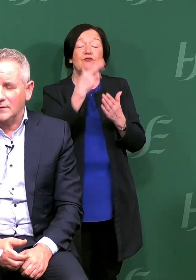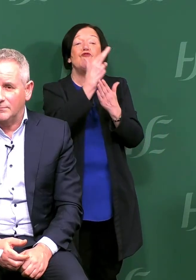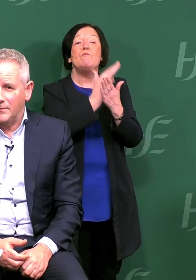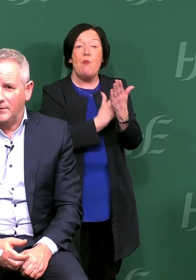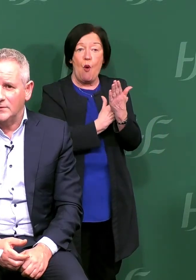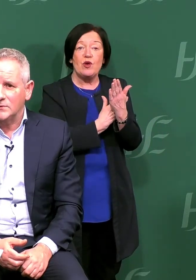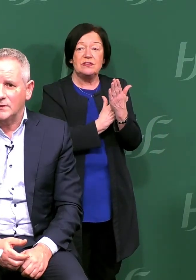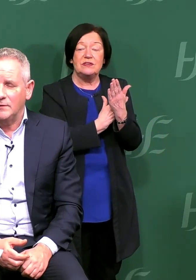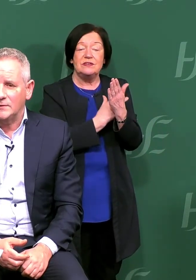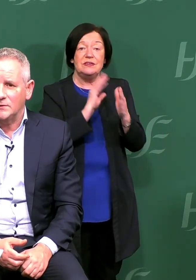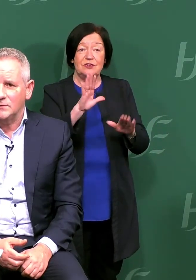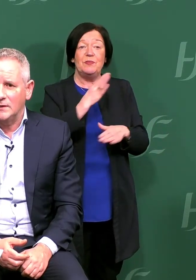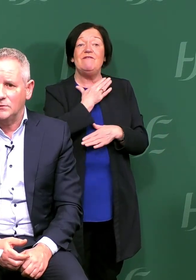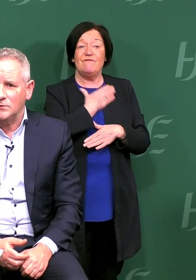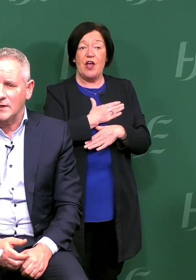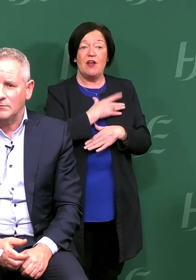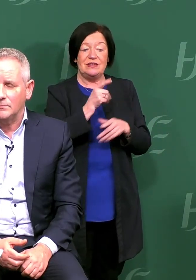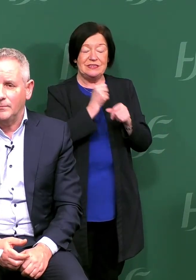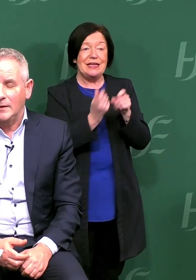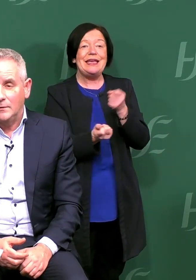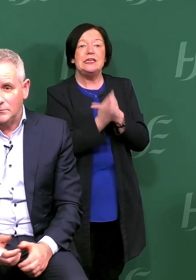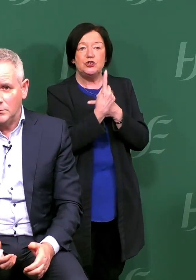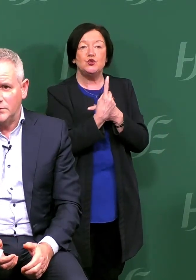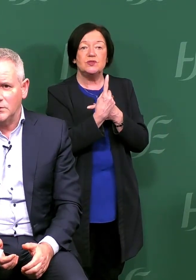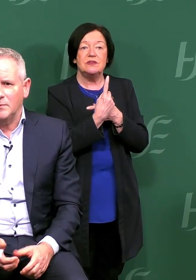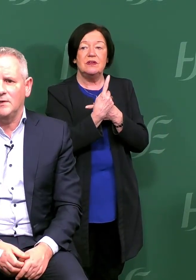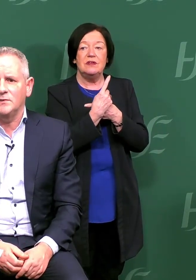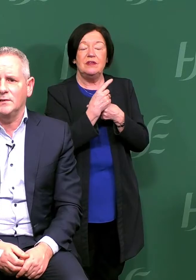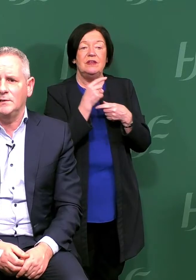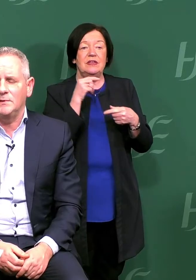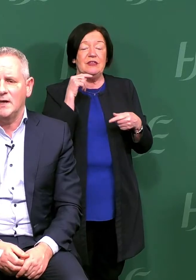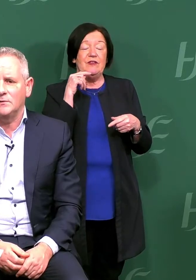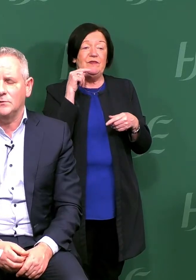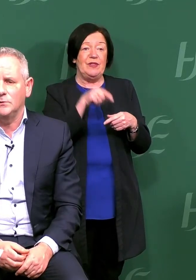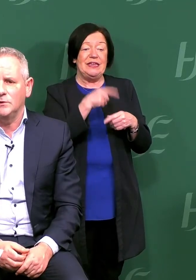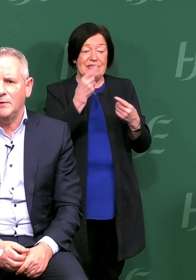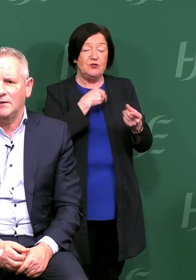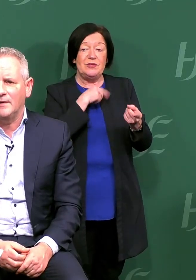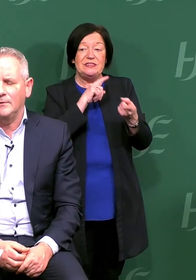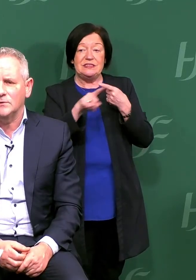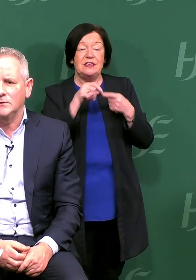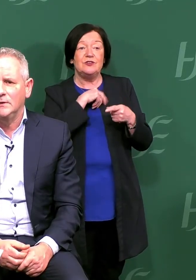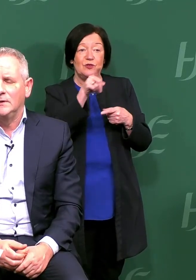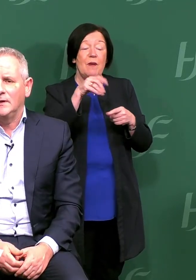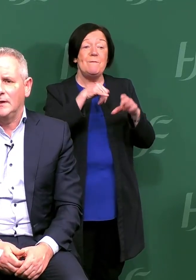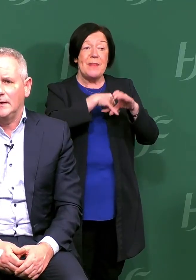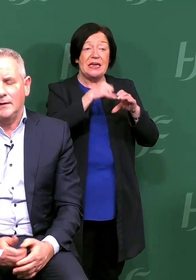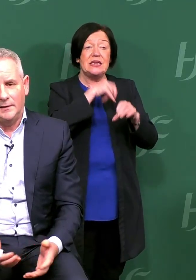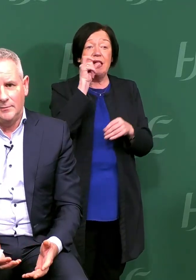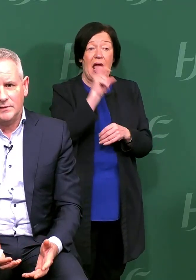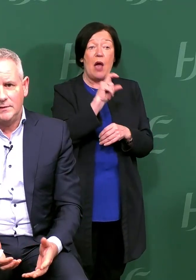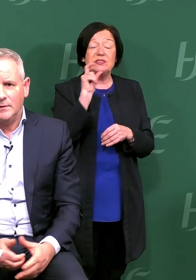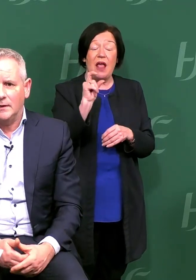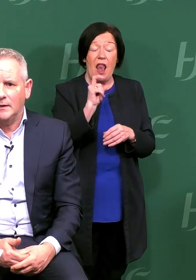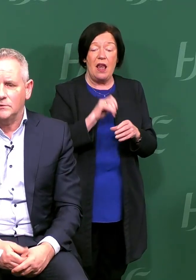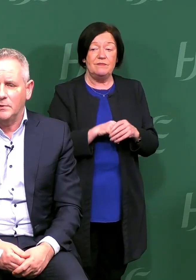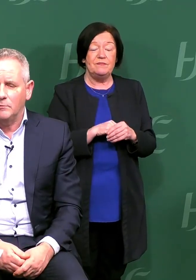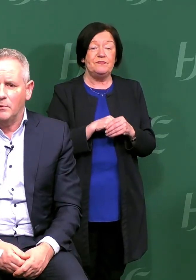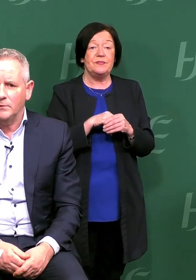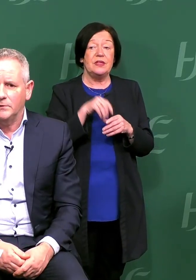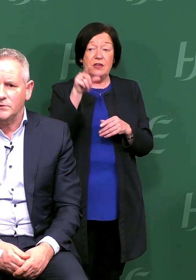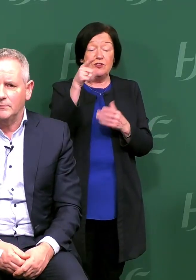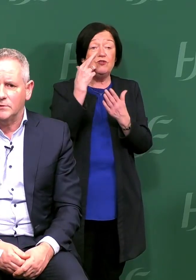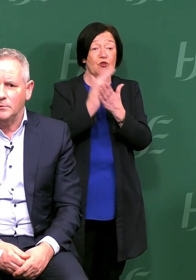report, in fairness, addresses issues that do legitimately need to be sent to the Medical Council, and obviously, as